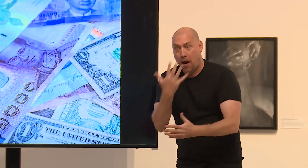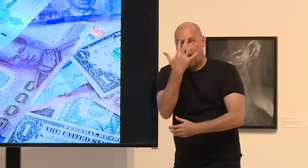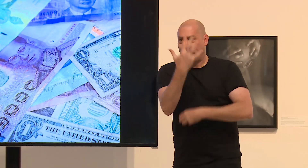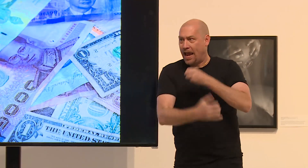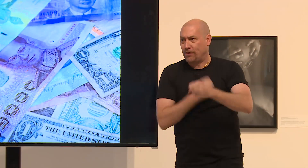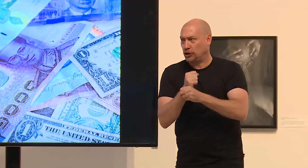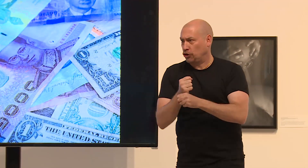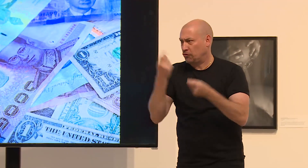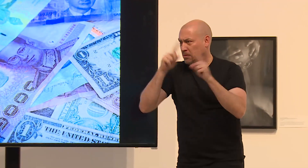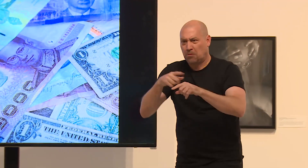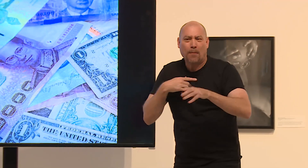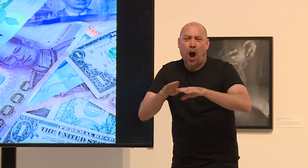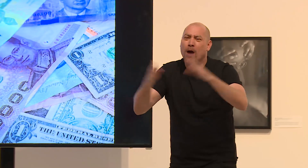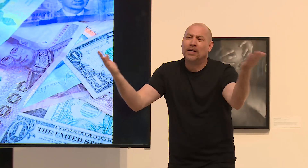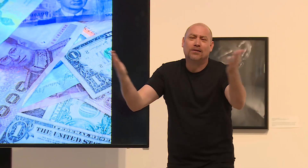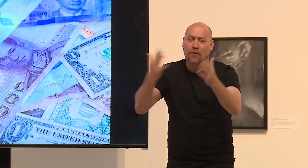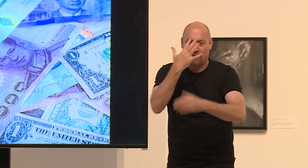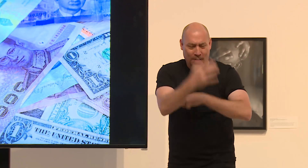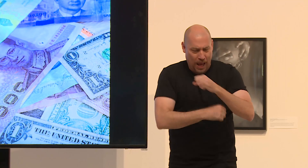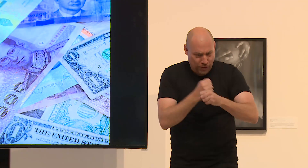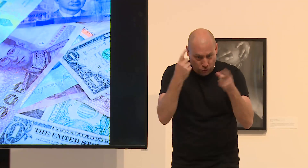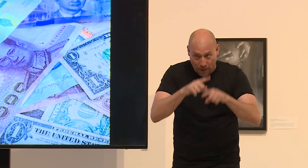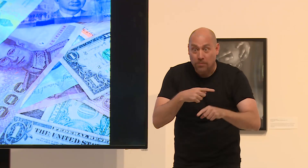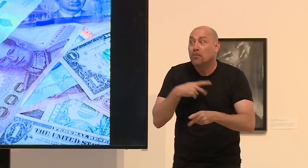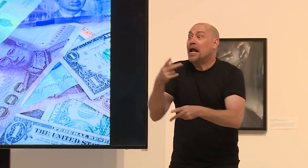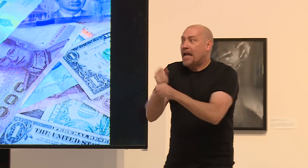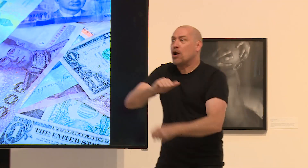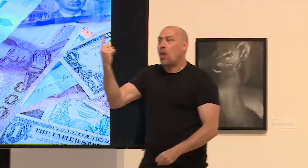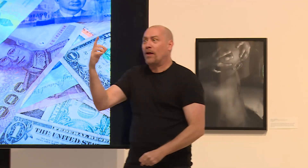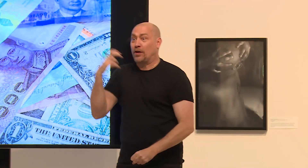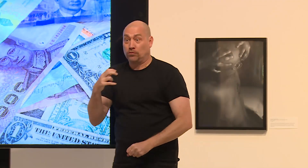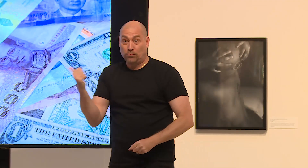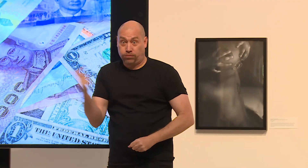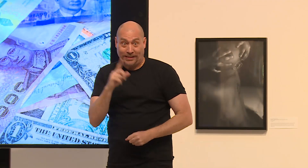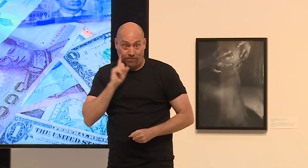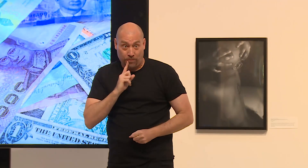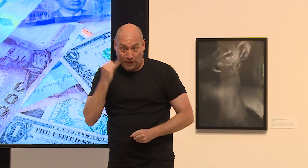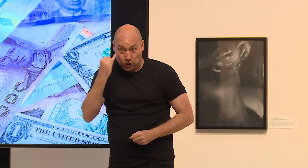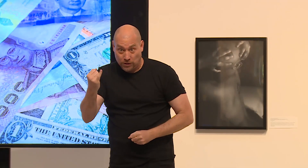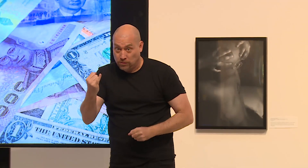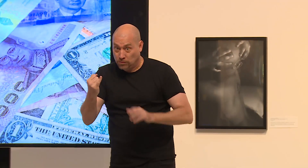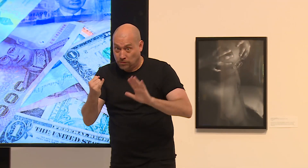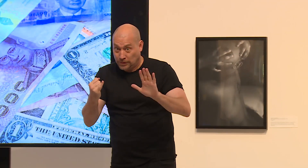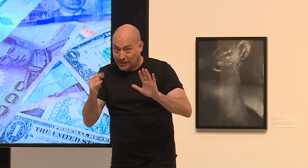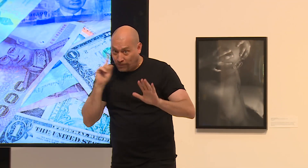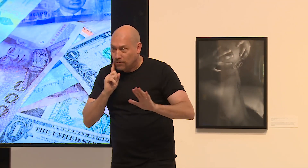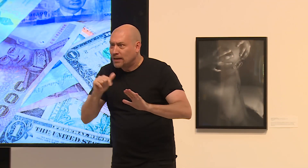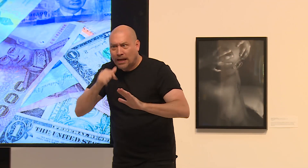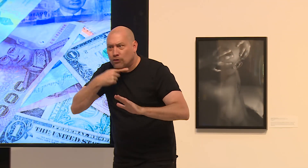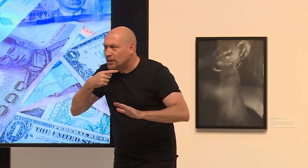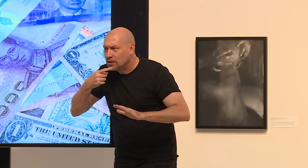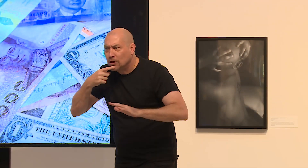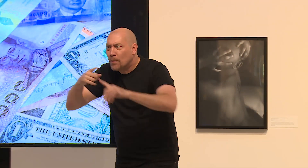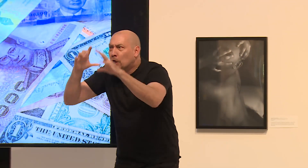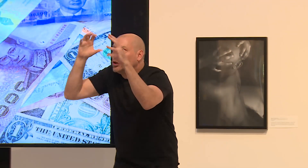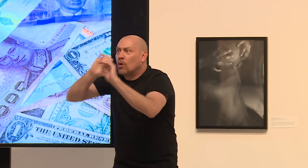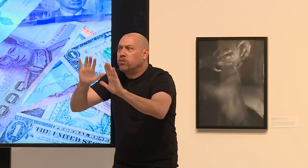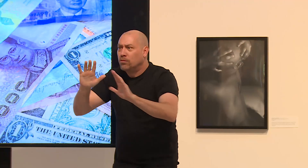wrong. And so you set up this 5-year agreement or this 3-year agreement. And now keep in mind, we are a